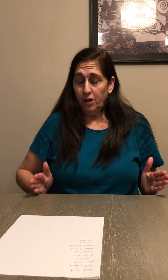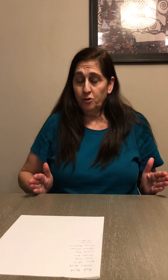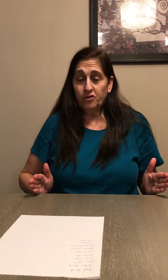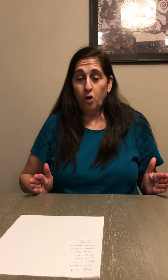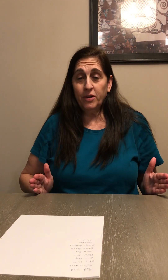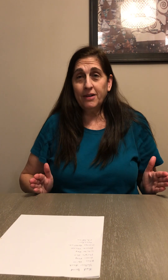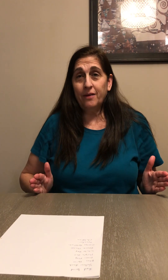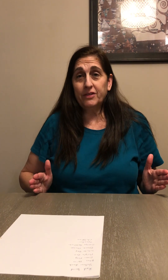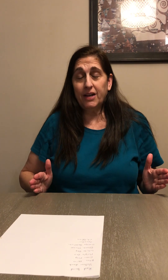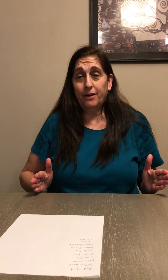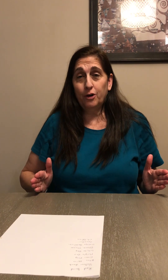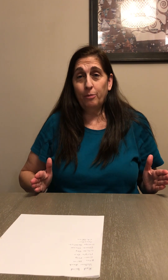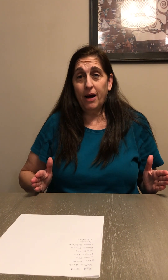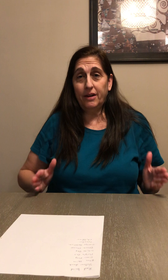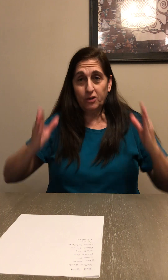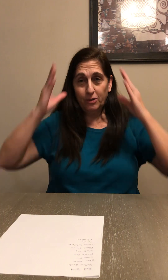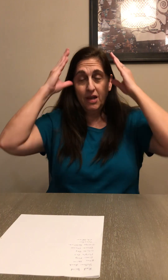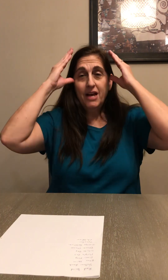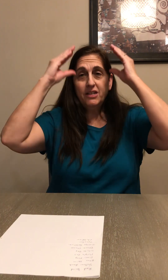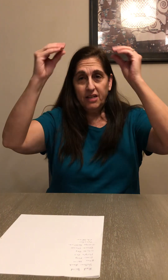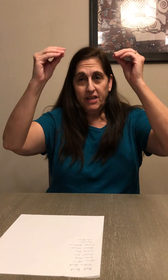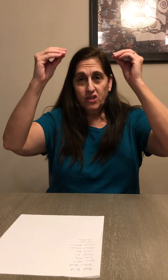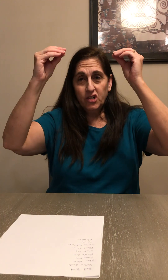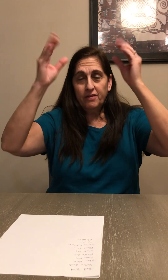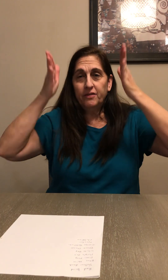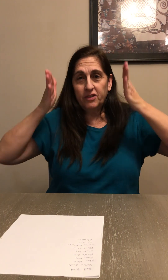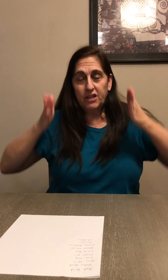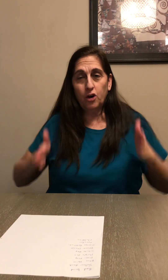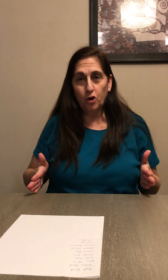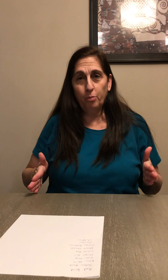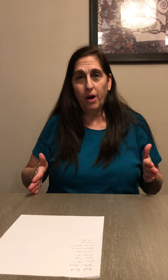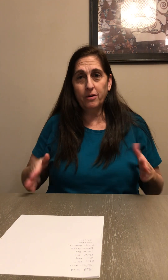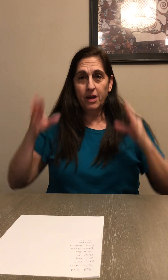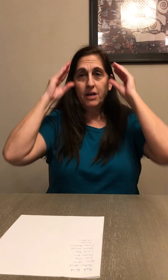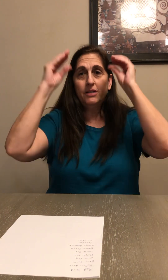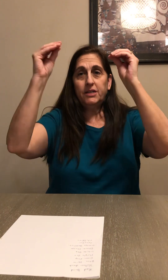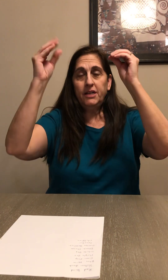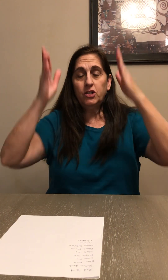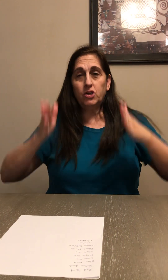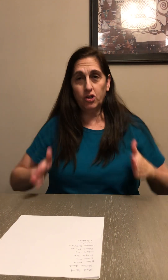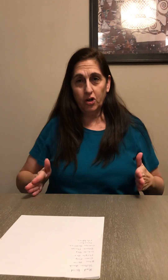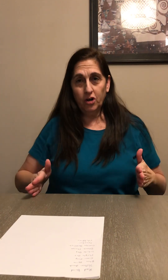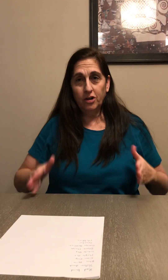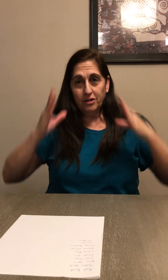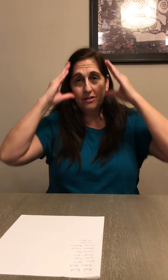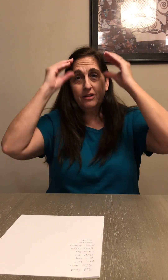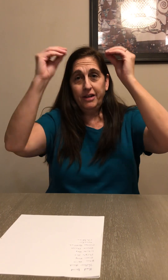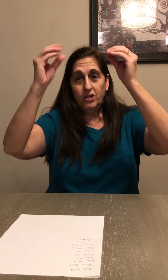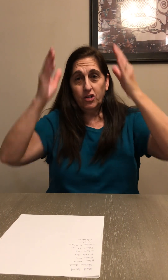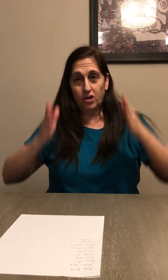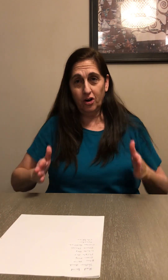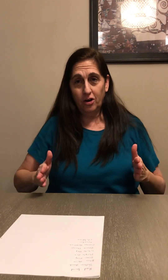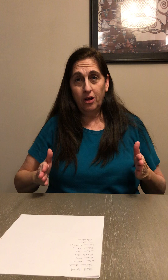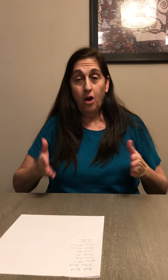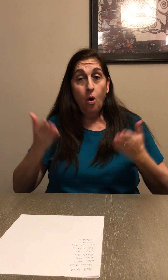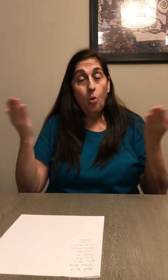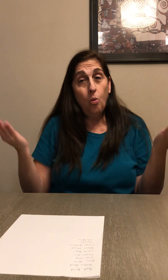just going down the side of your body. So it's teach, and then this is the part. Teacher, teacher,